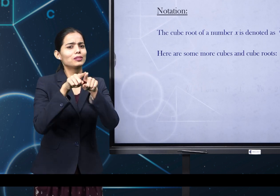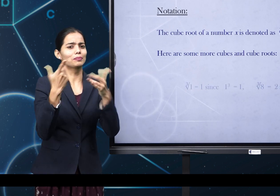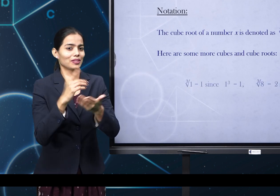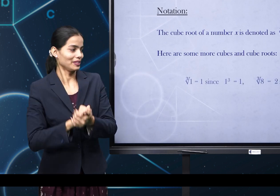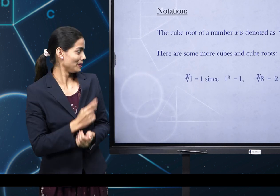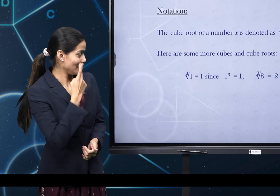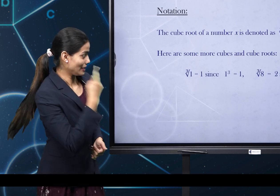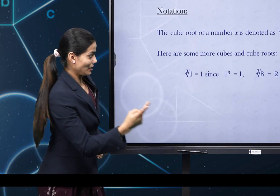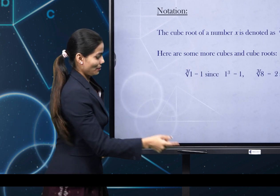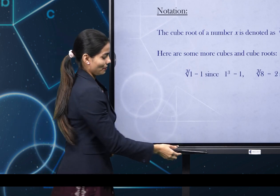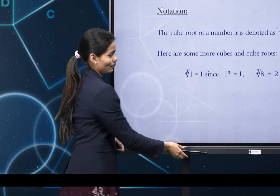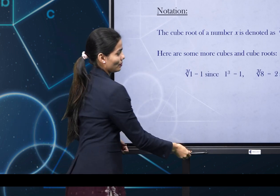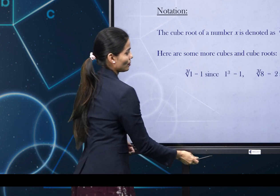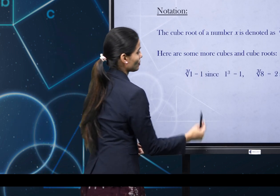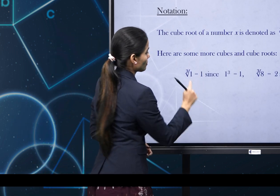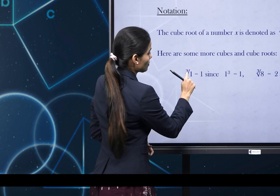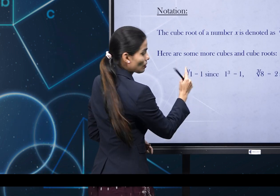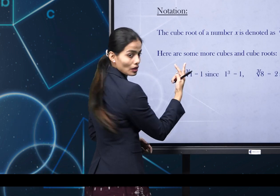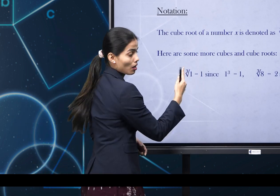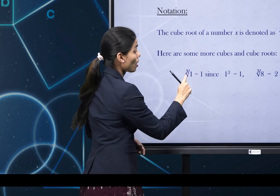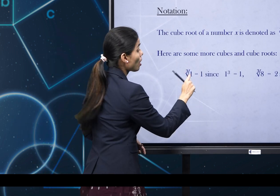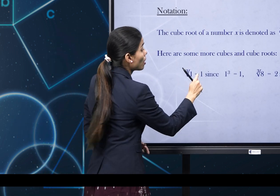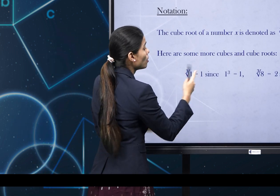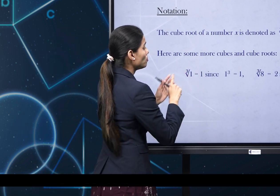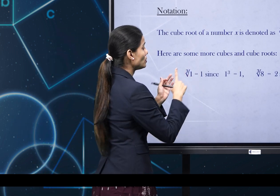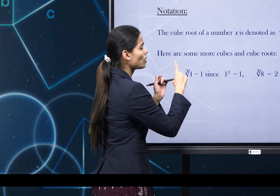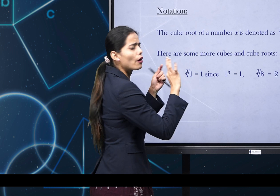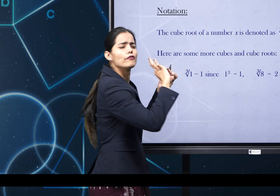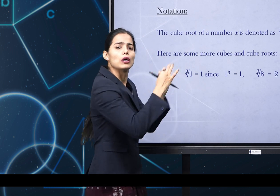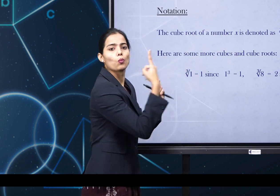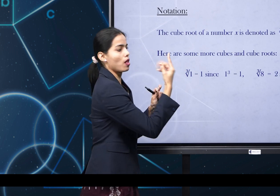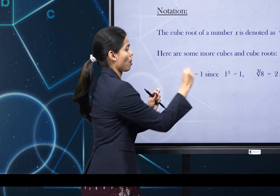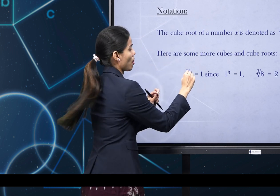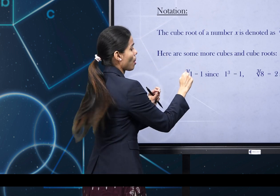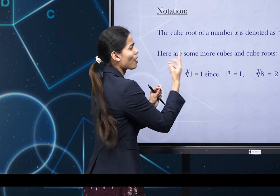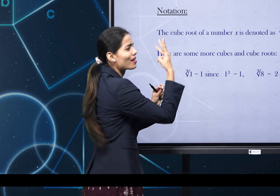Cube root 1 is equal to 1 since 1 cube is equal to 1.